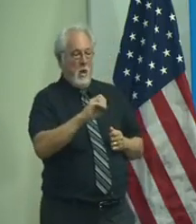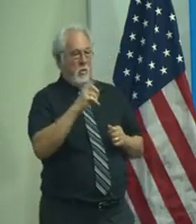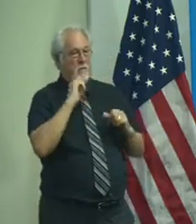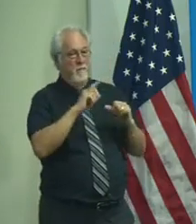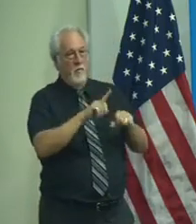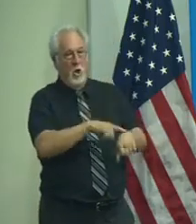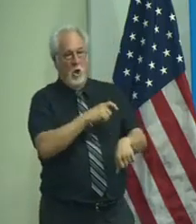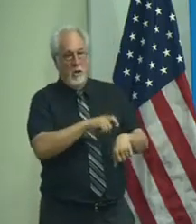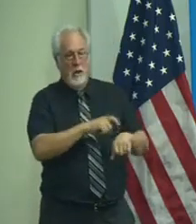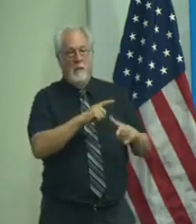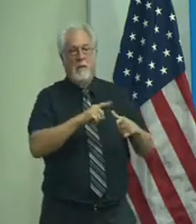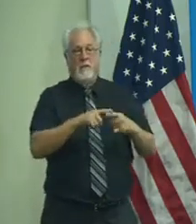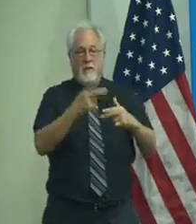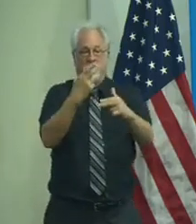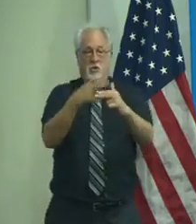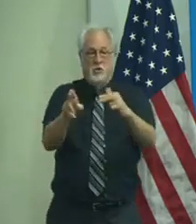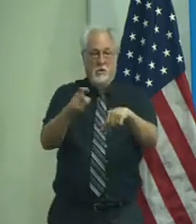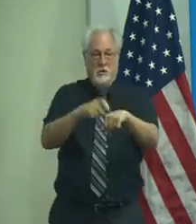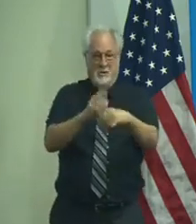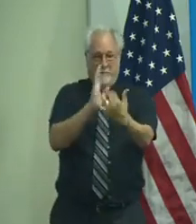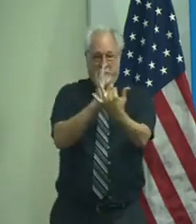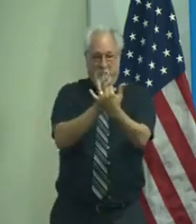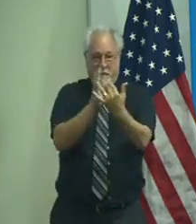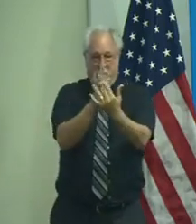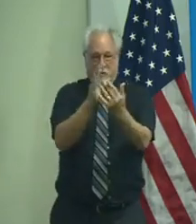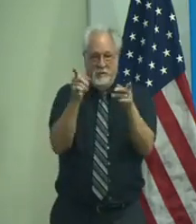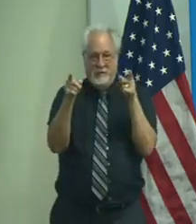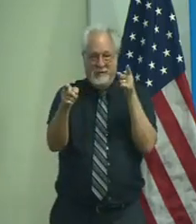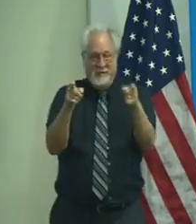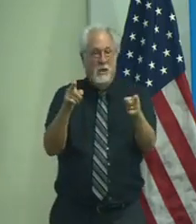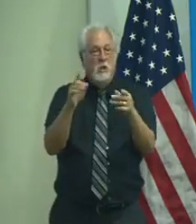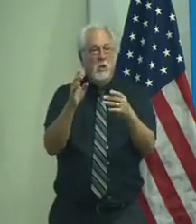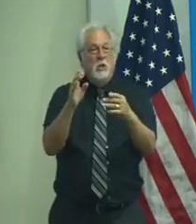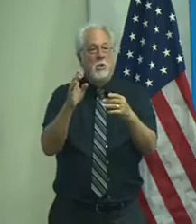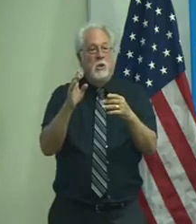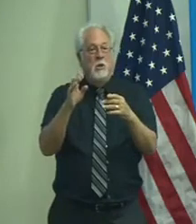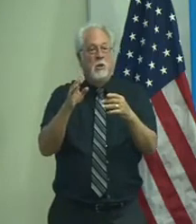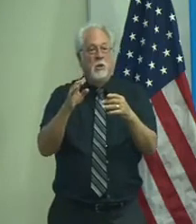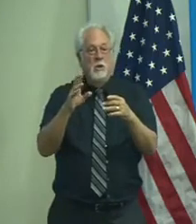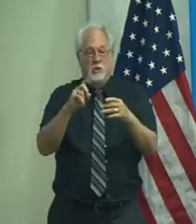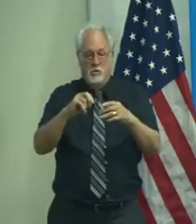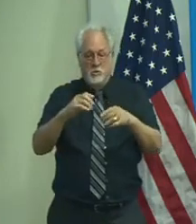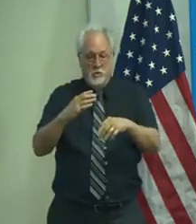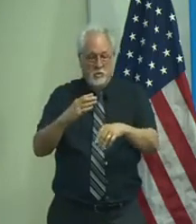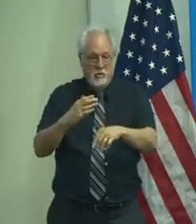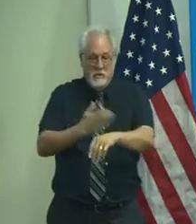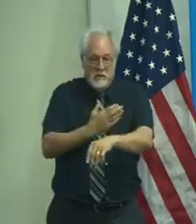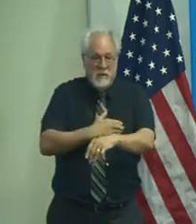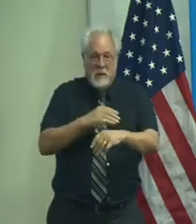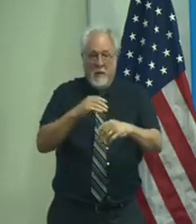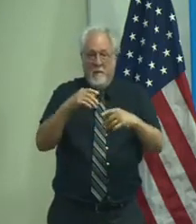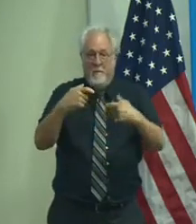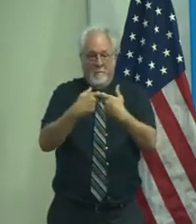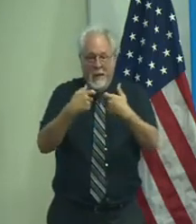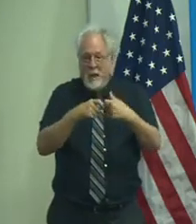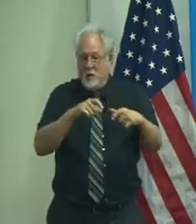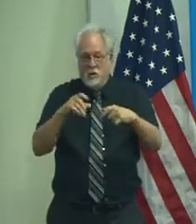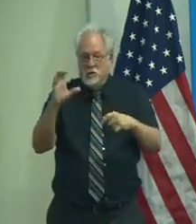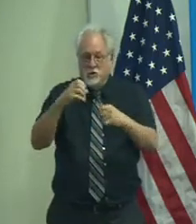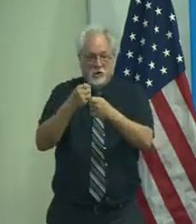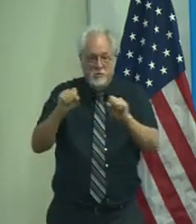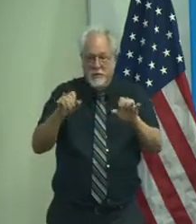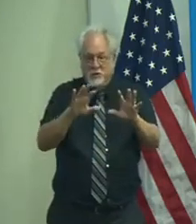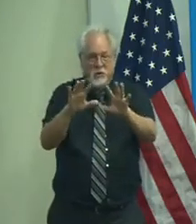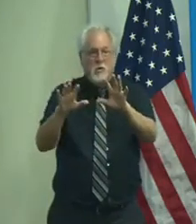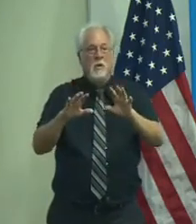period of time, and then have that short window to try to do some power restoration, do some search and rescue